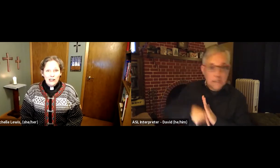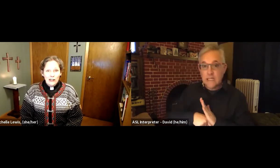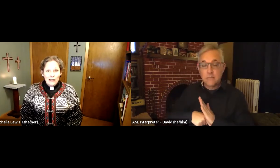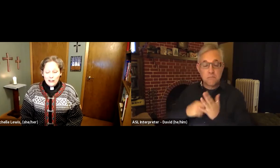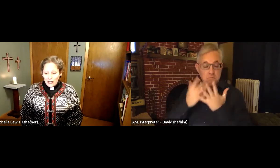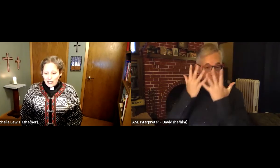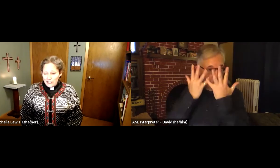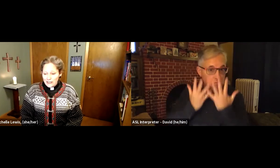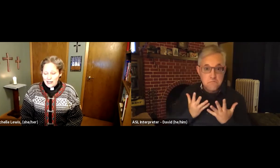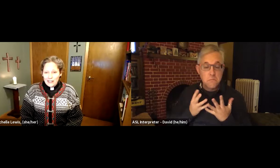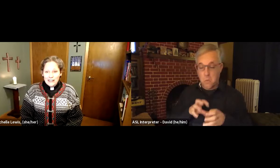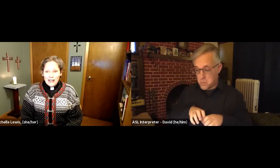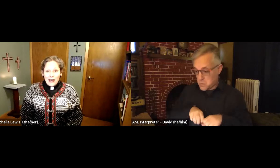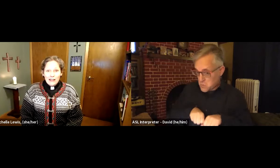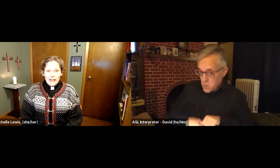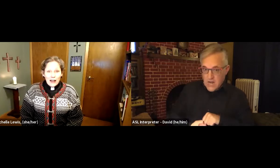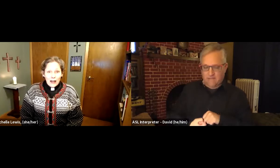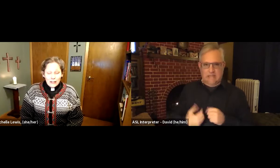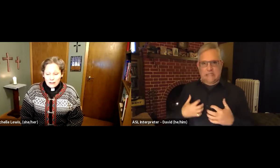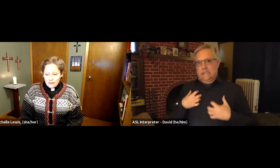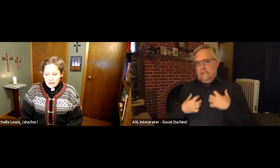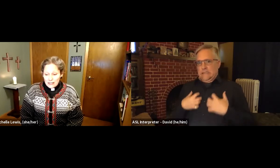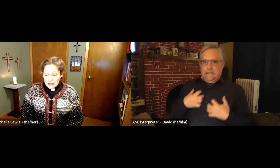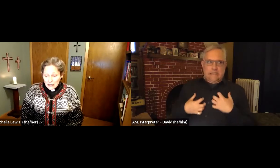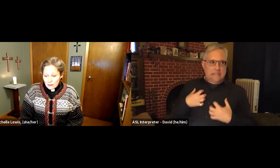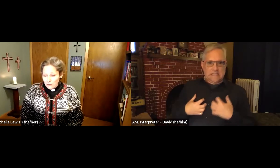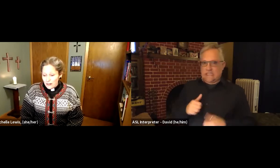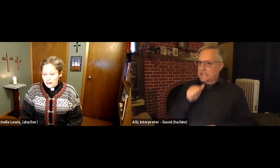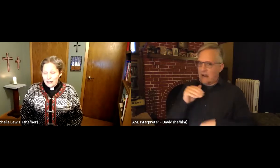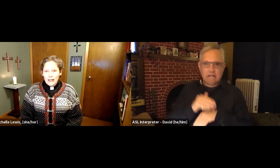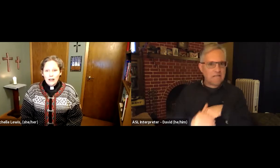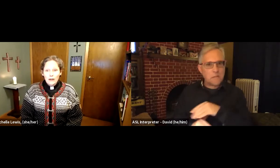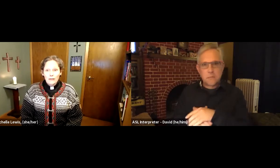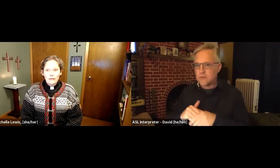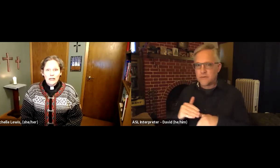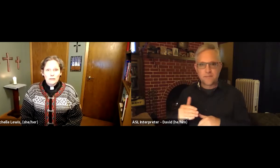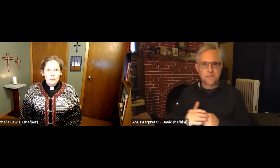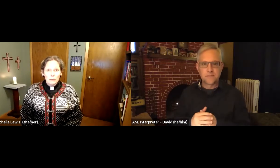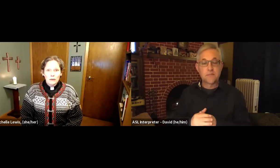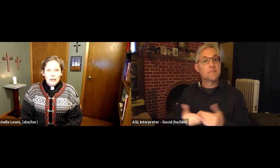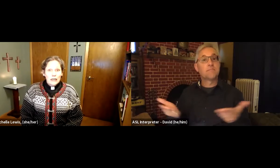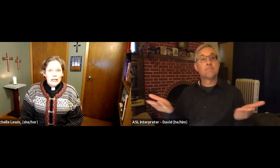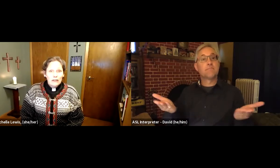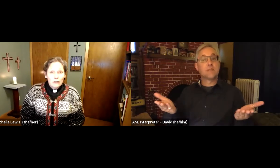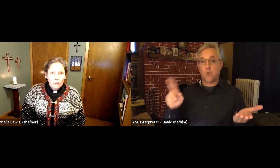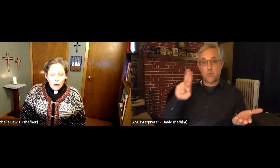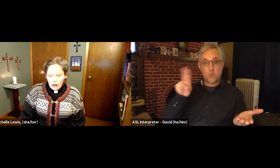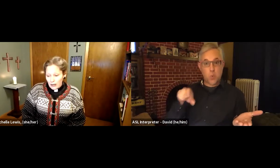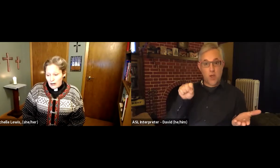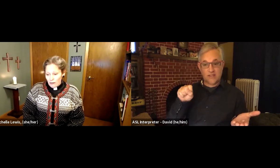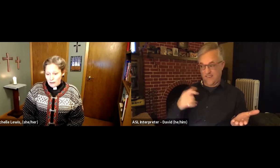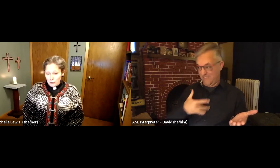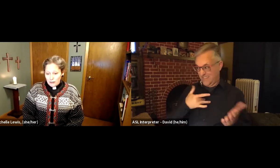And here in the United States, that kind of deep feeling makes people even